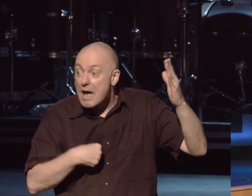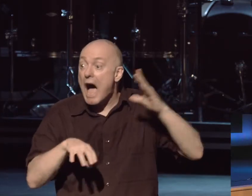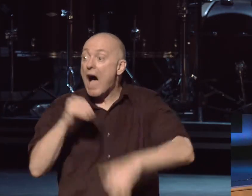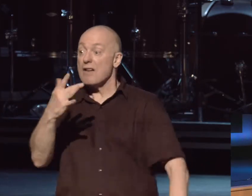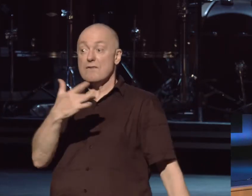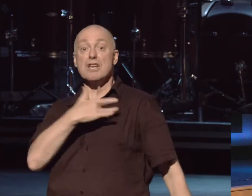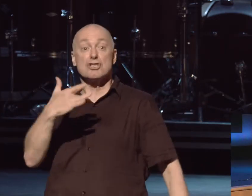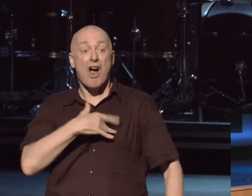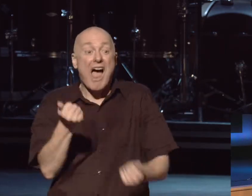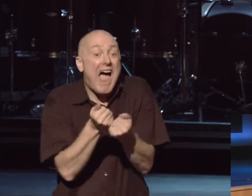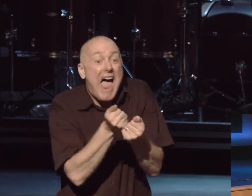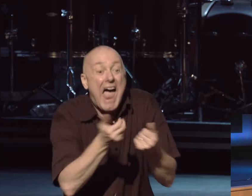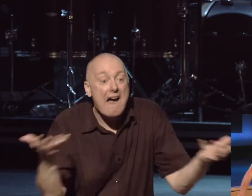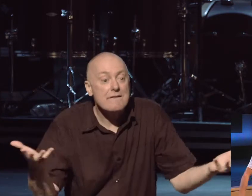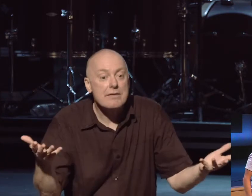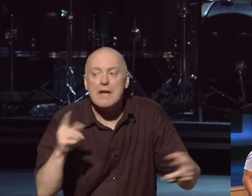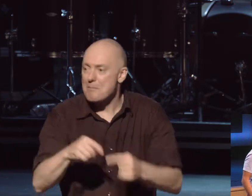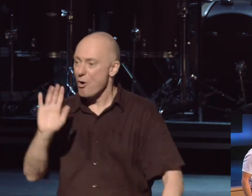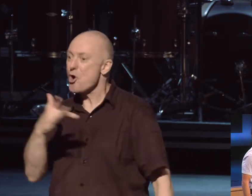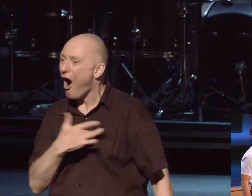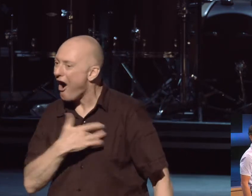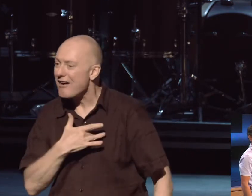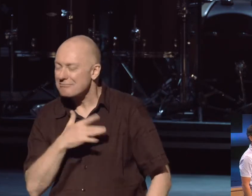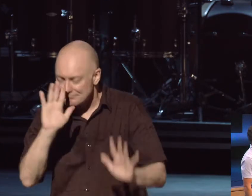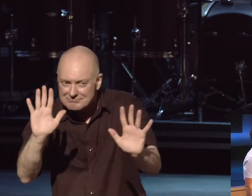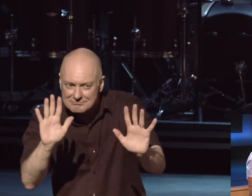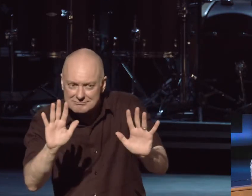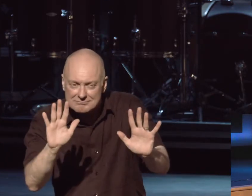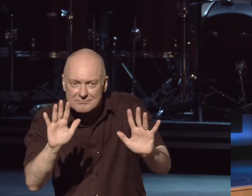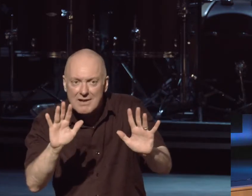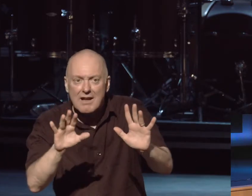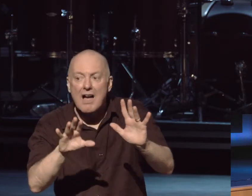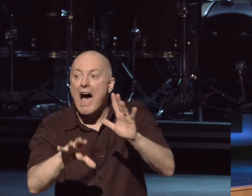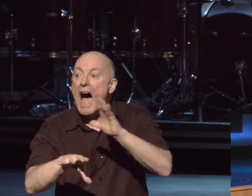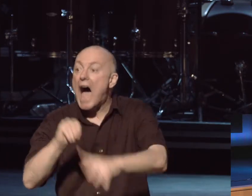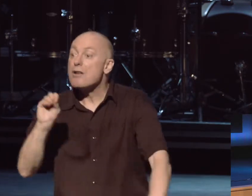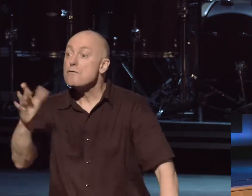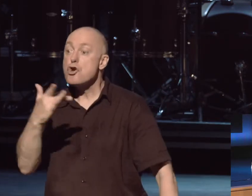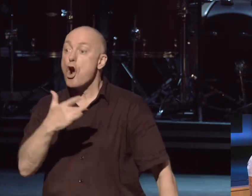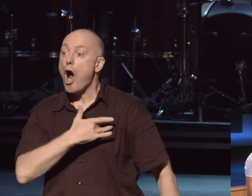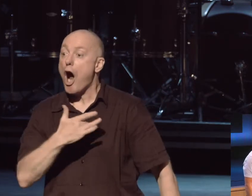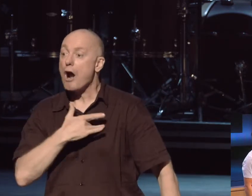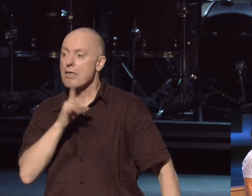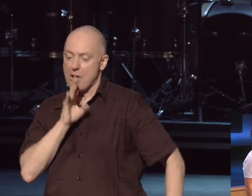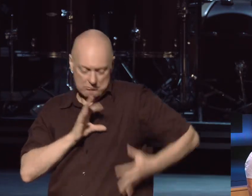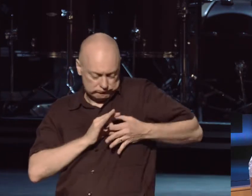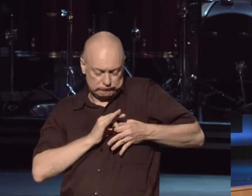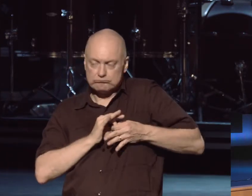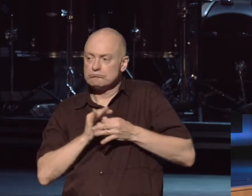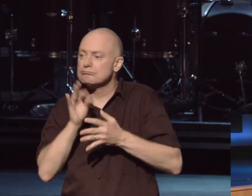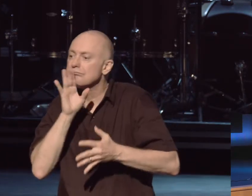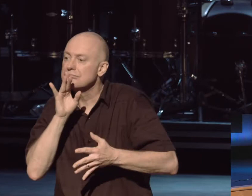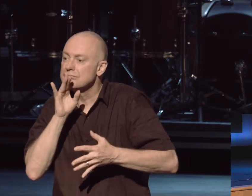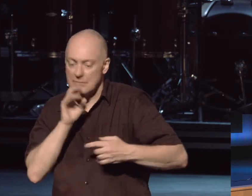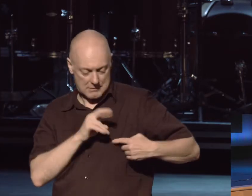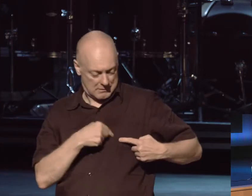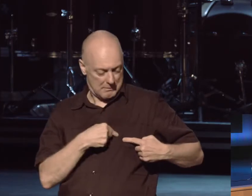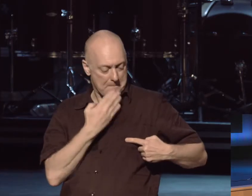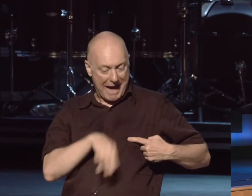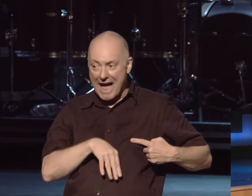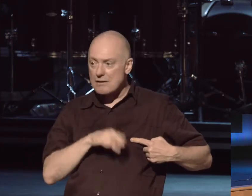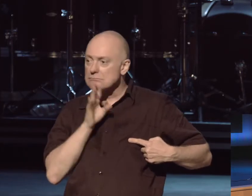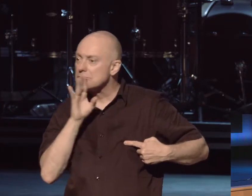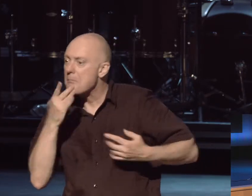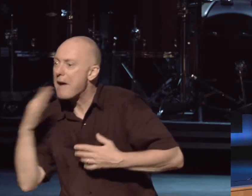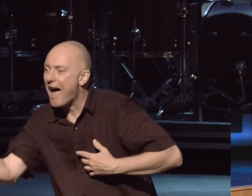his heart. Everything is about the heart. Again. Out of the abundance of the heart, the mouth speaks. If the roots are bad, the fruit is bad. If the